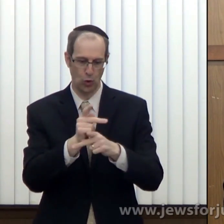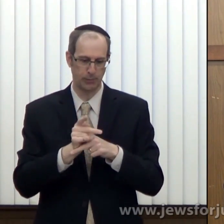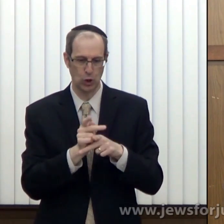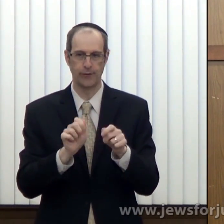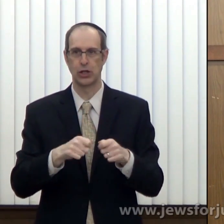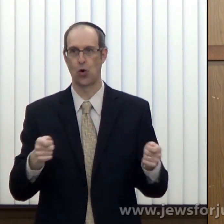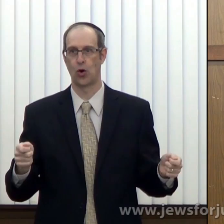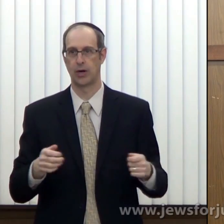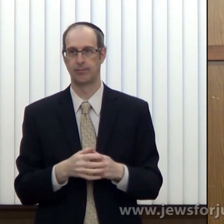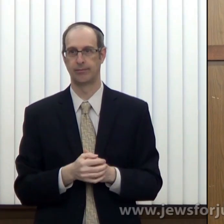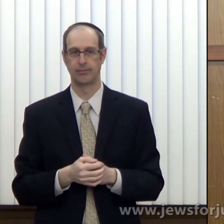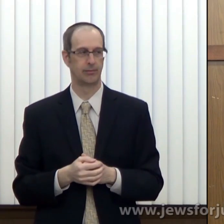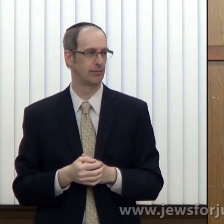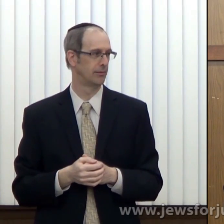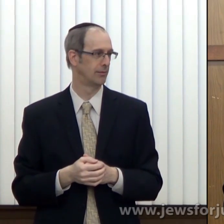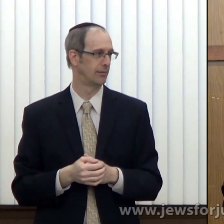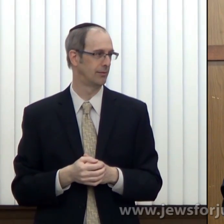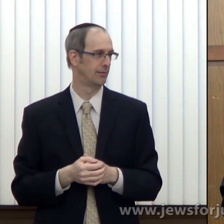the Torah.